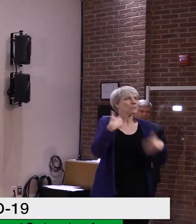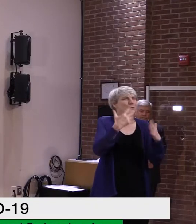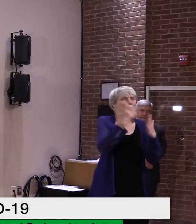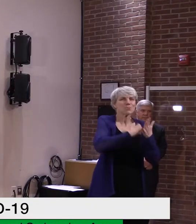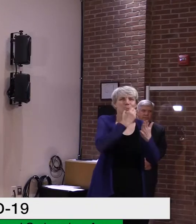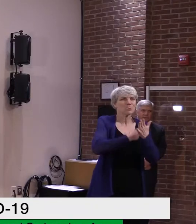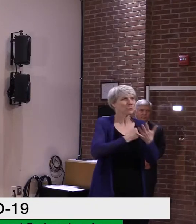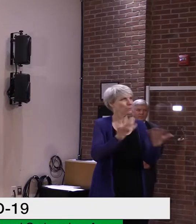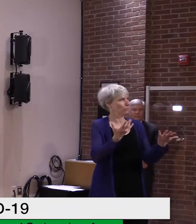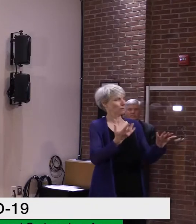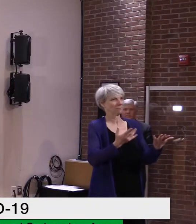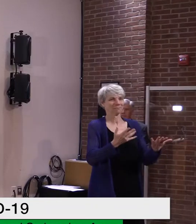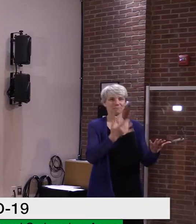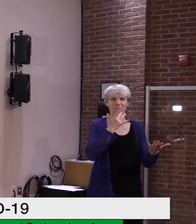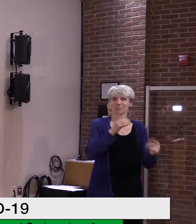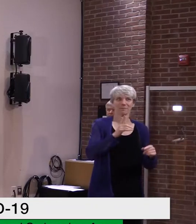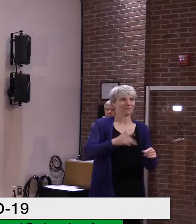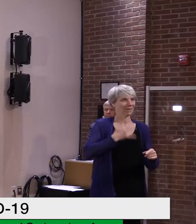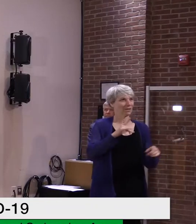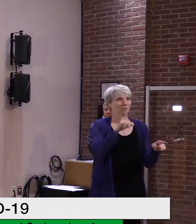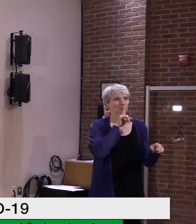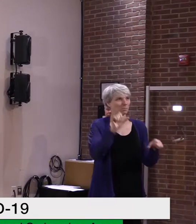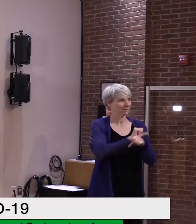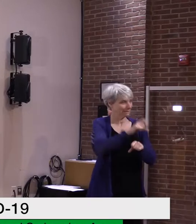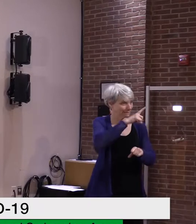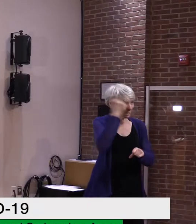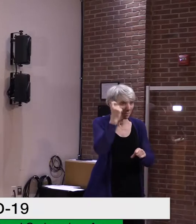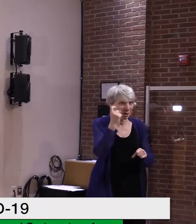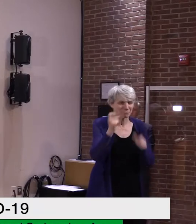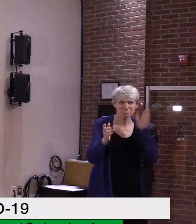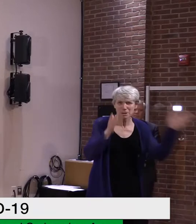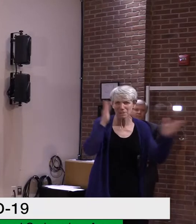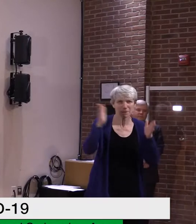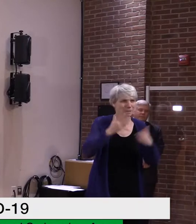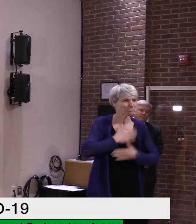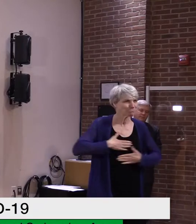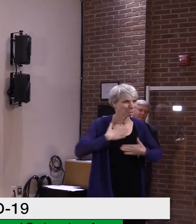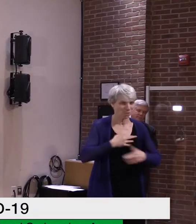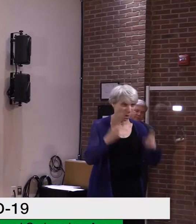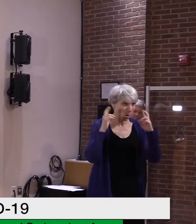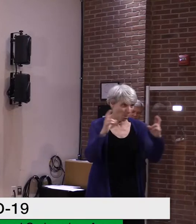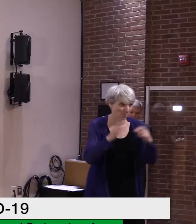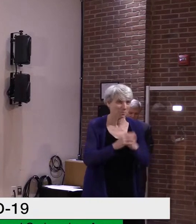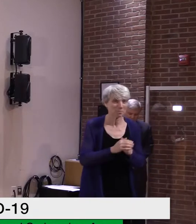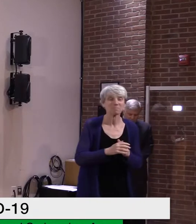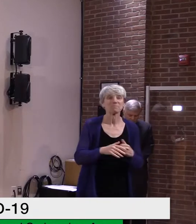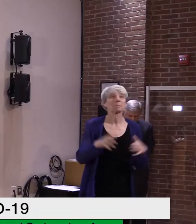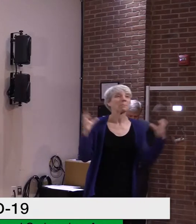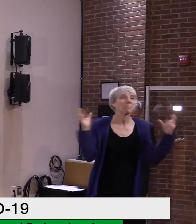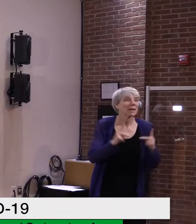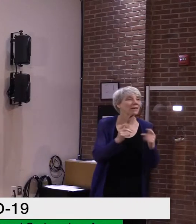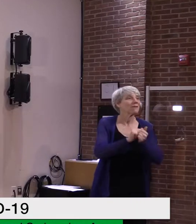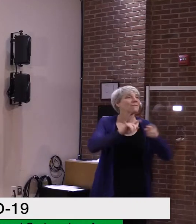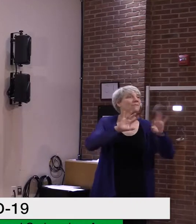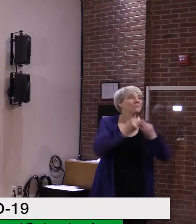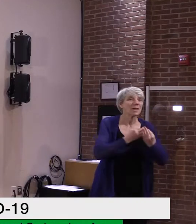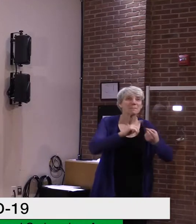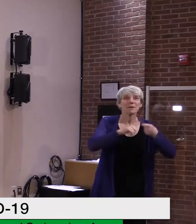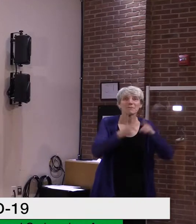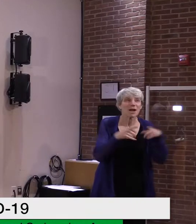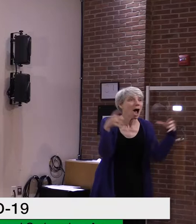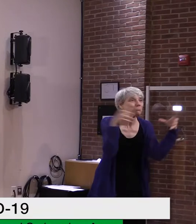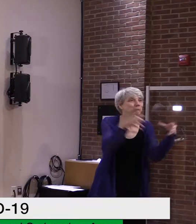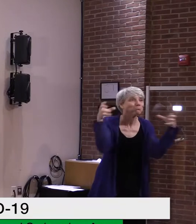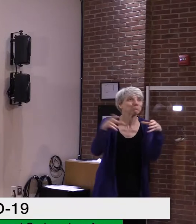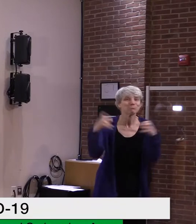taking in all that Vermont has to offer and reconnecting with family and friends as more